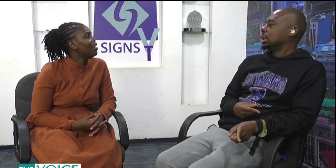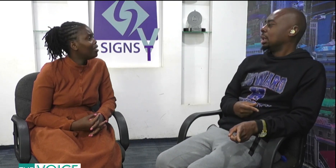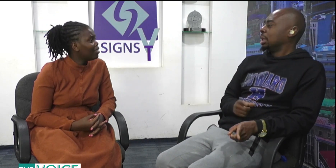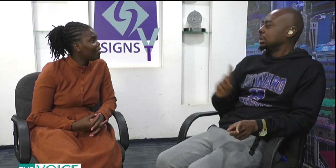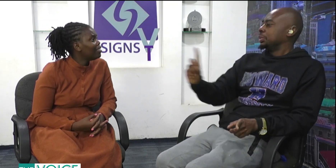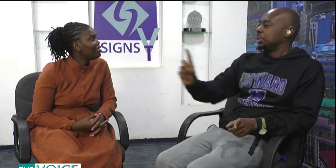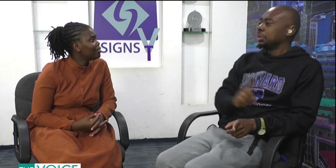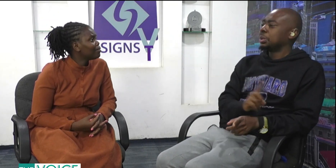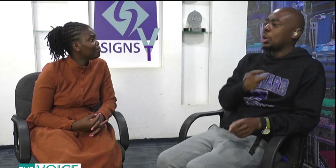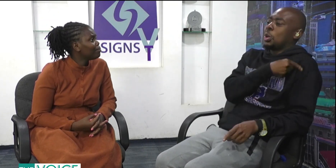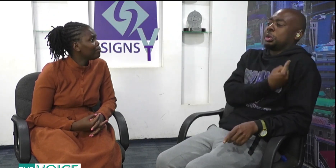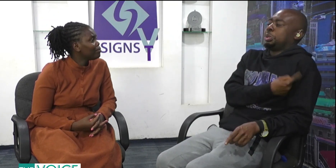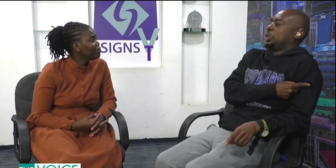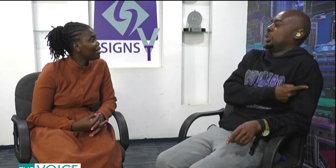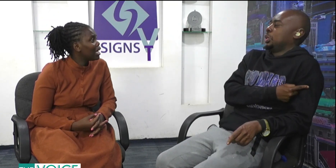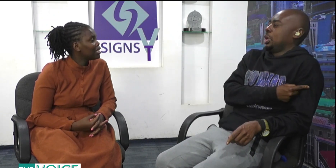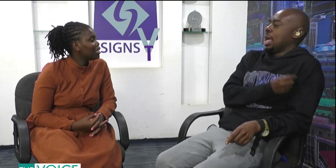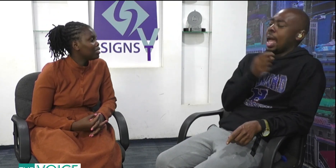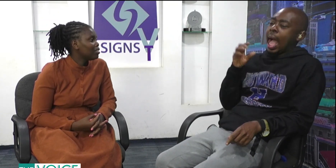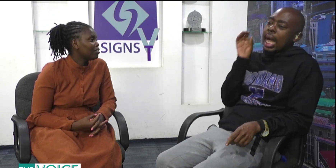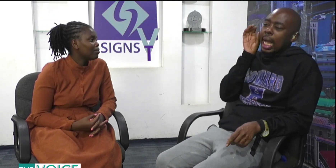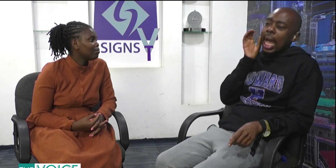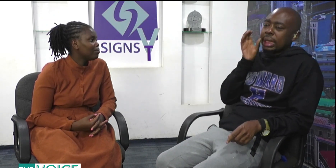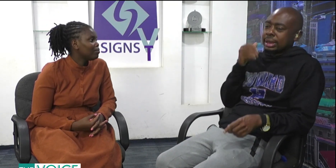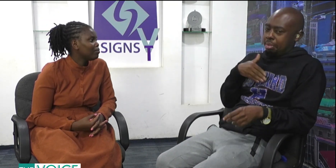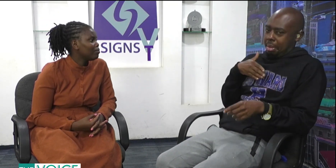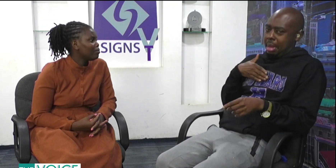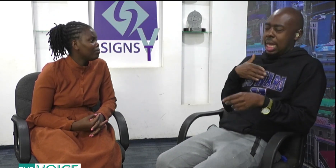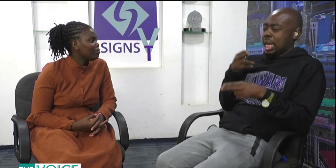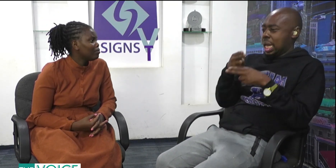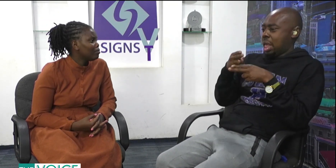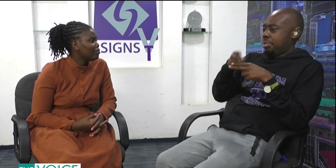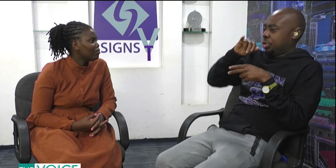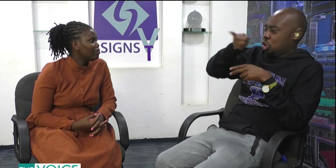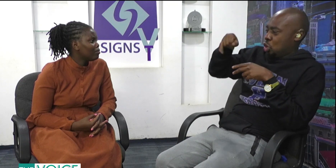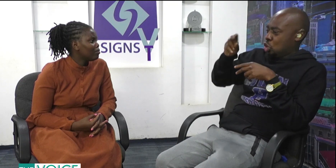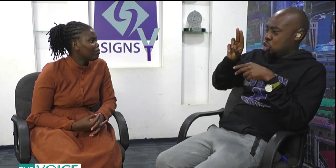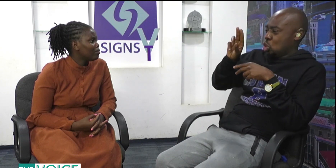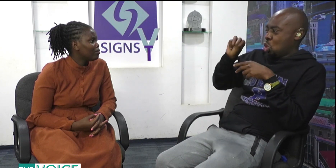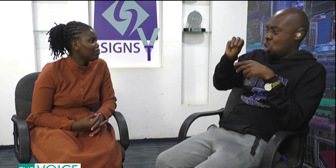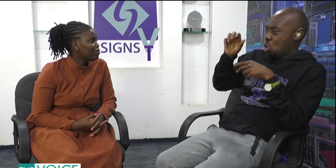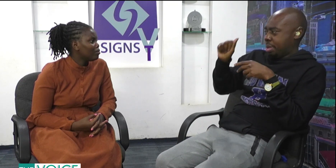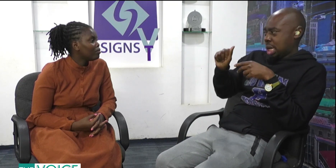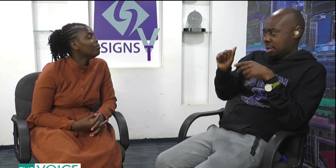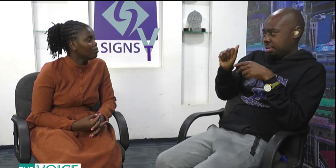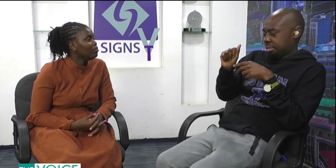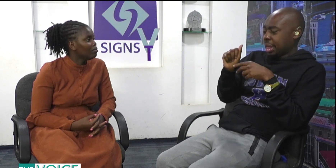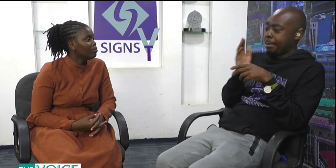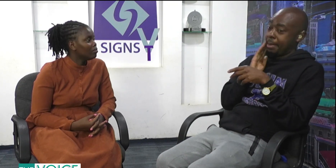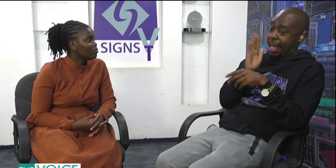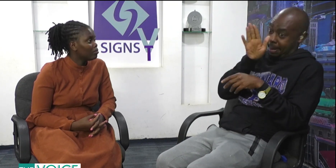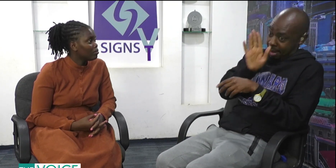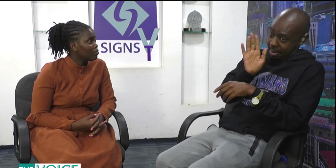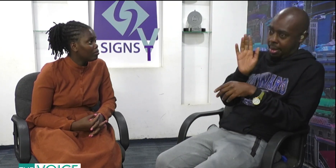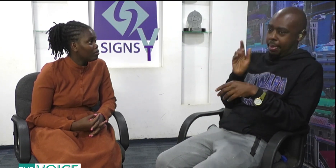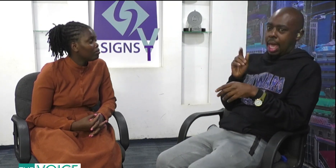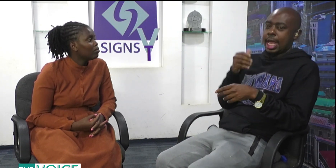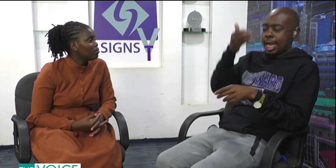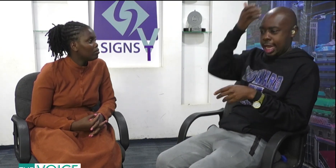So, but the doctor said Dr. Sarah said I should stay for 3 months in Nairobi so that I could be going for my